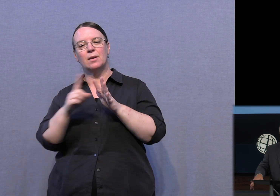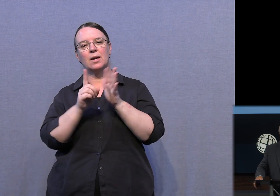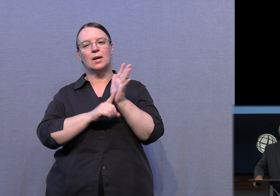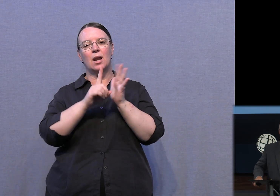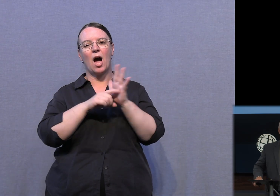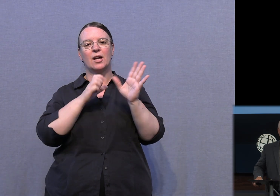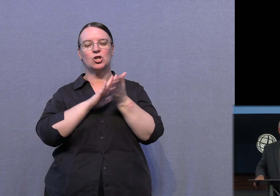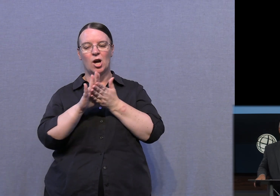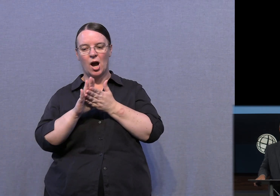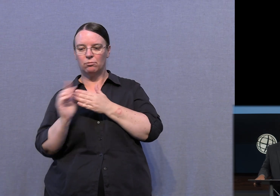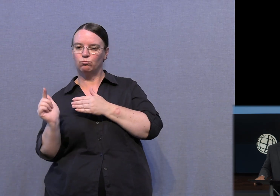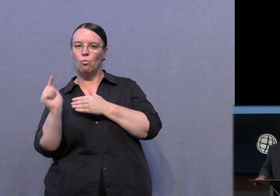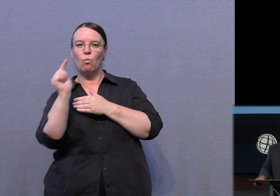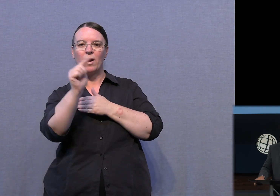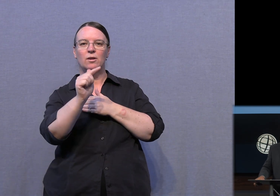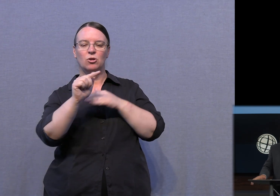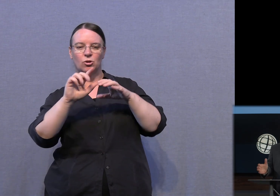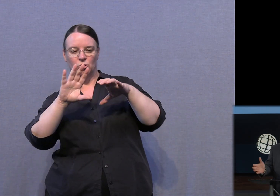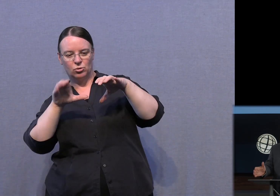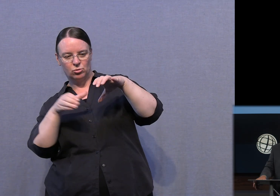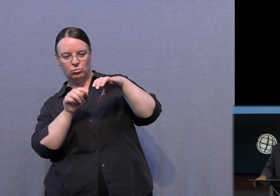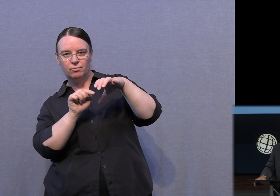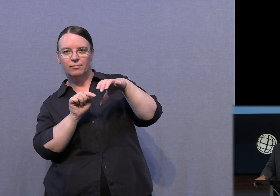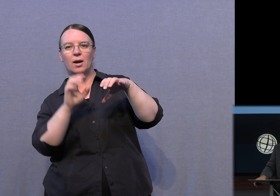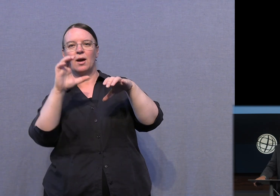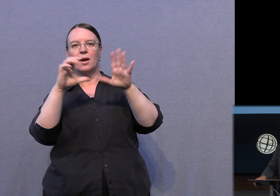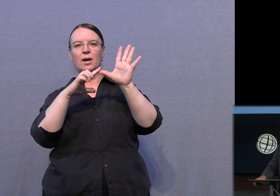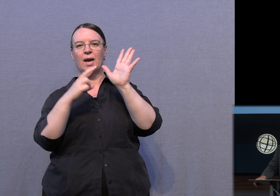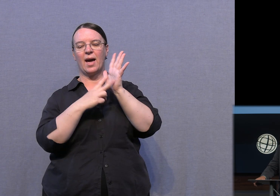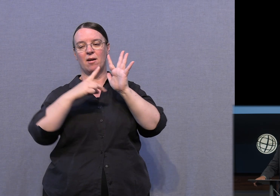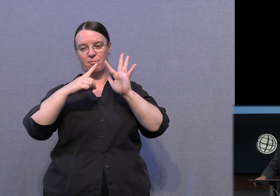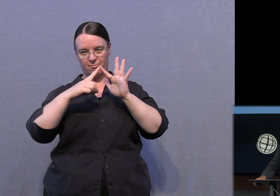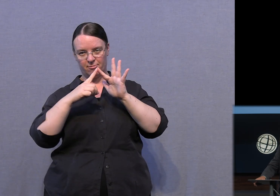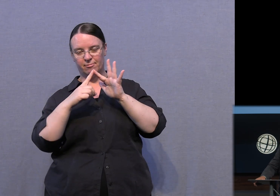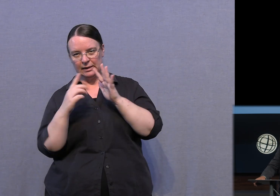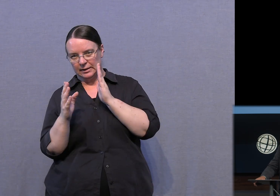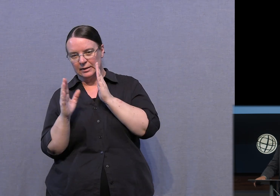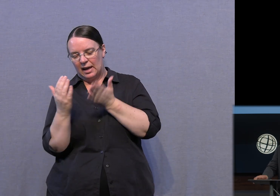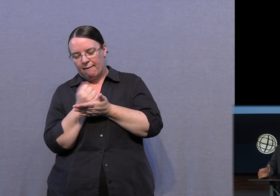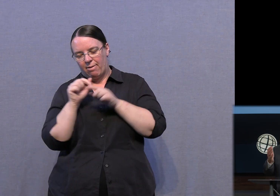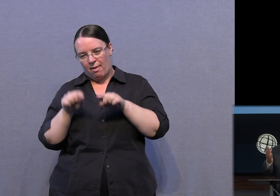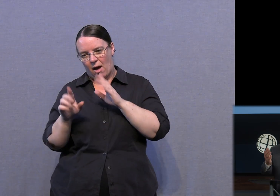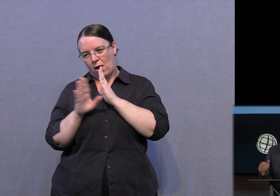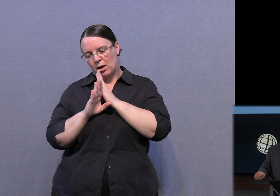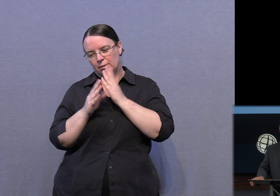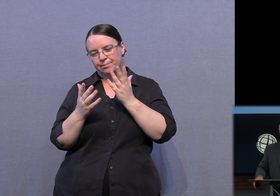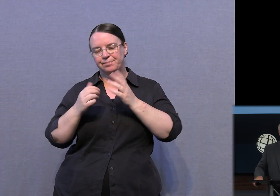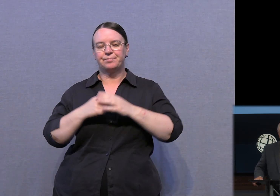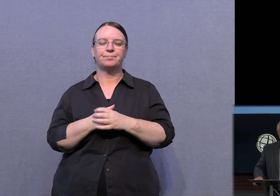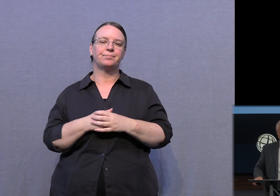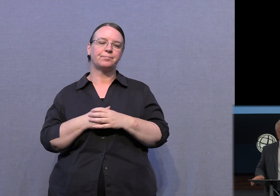Mount Horeb, where he was perfectly safe from Jezebel or any other enemy. And then, of course,